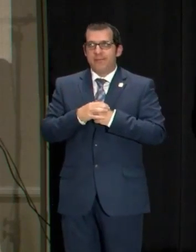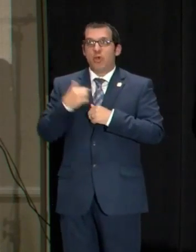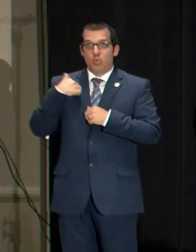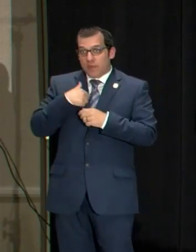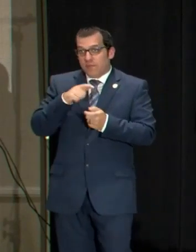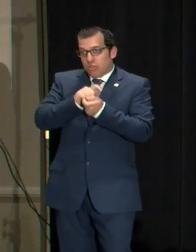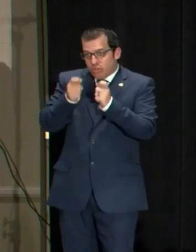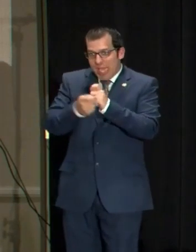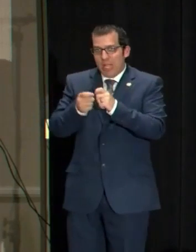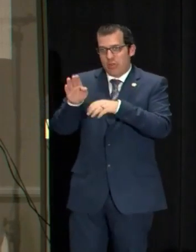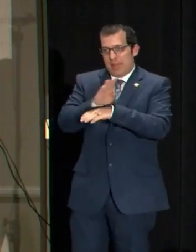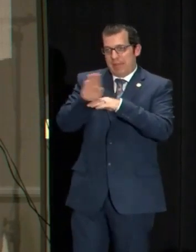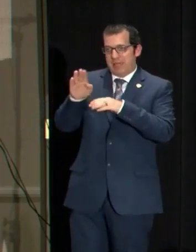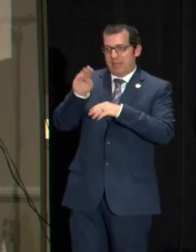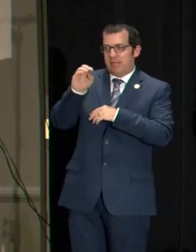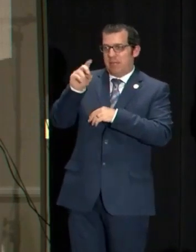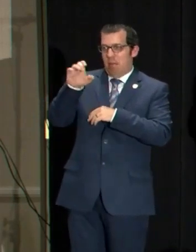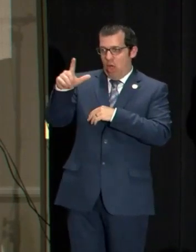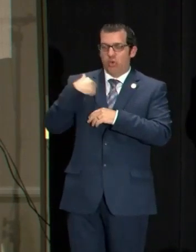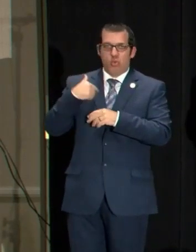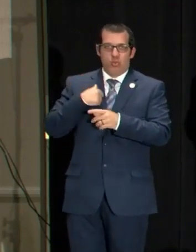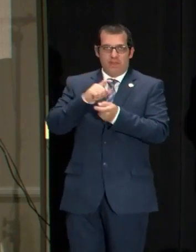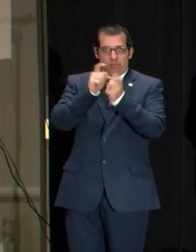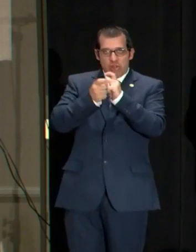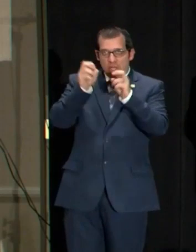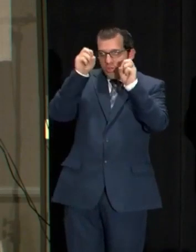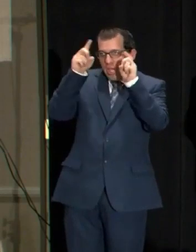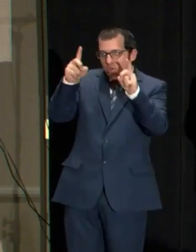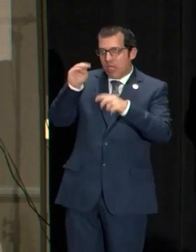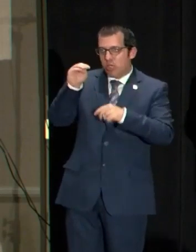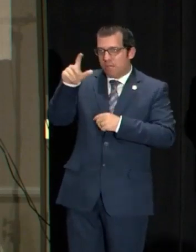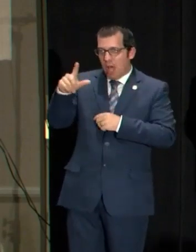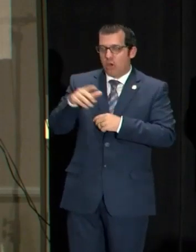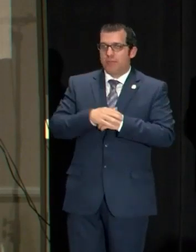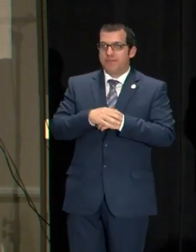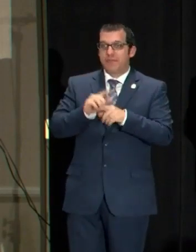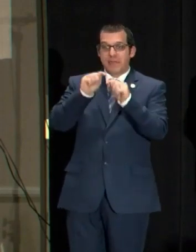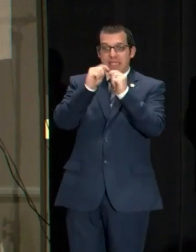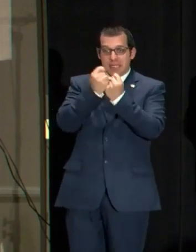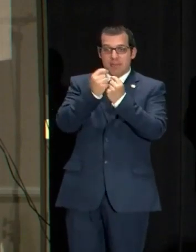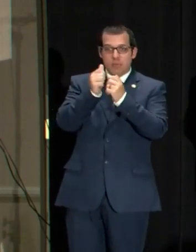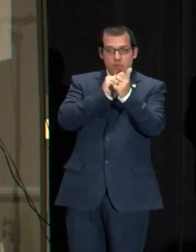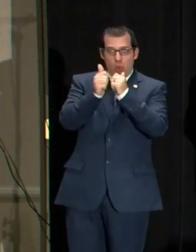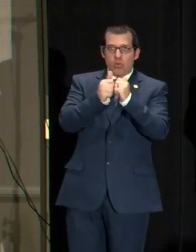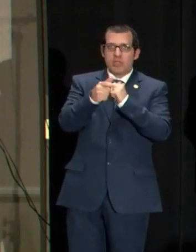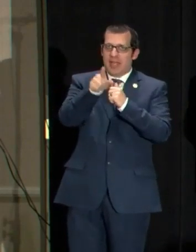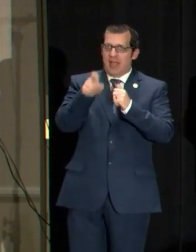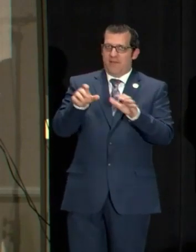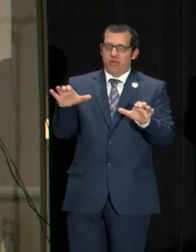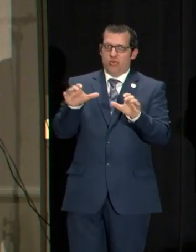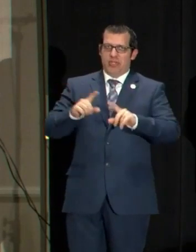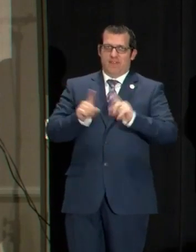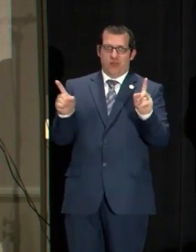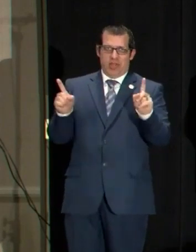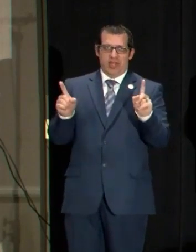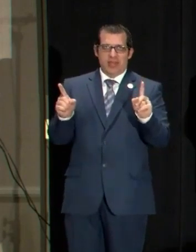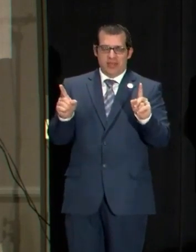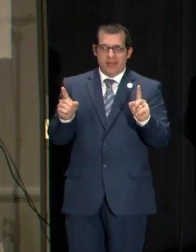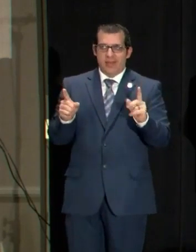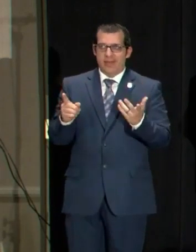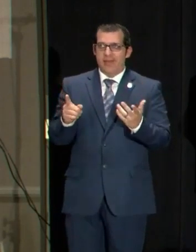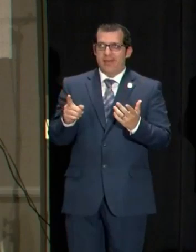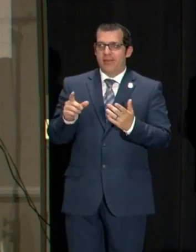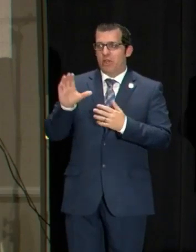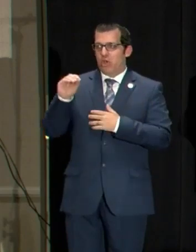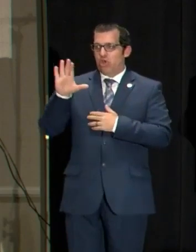we've changed the business model, we've changed the education model. In team sports, they're having to do a lot differently.